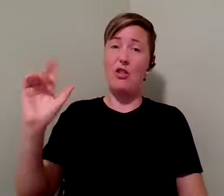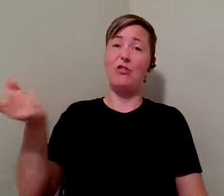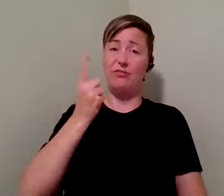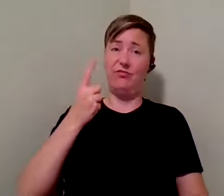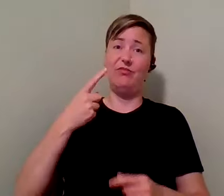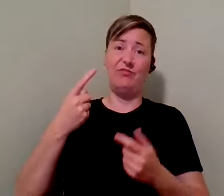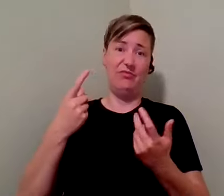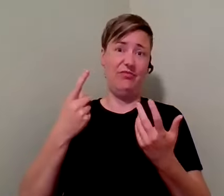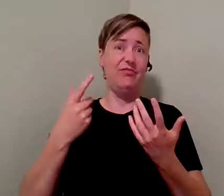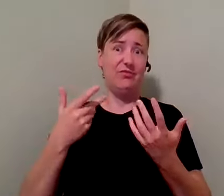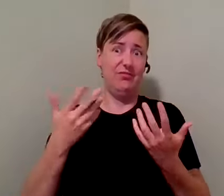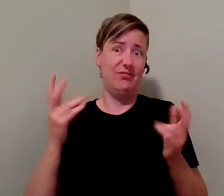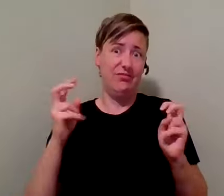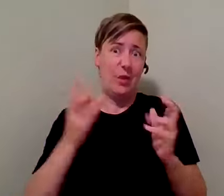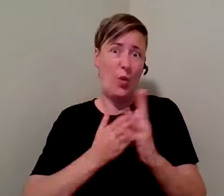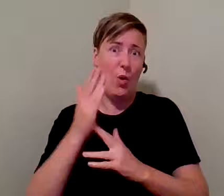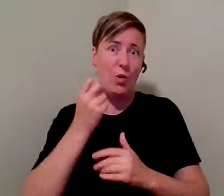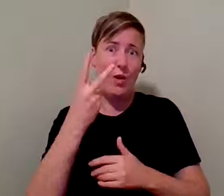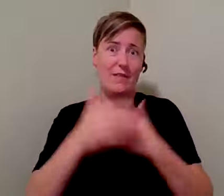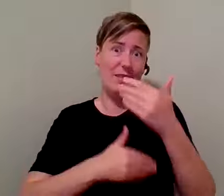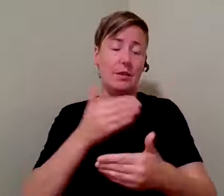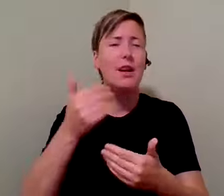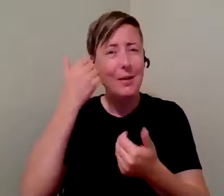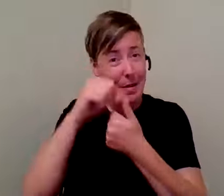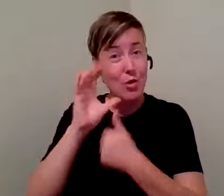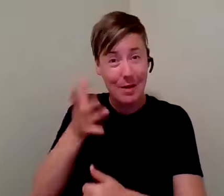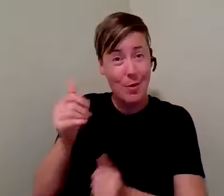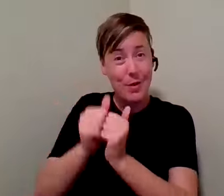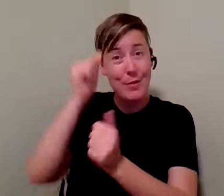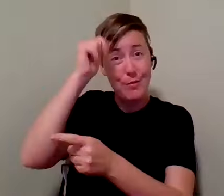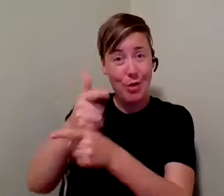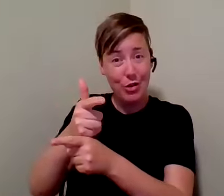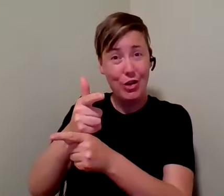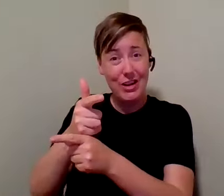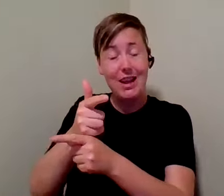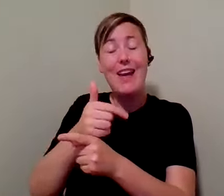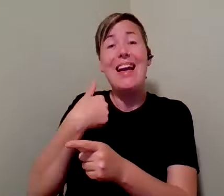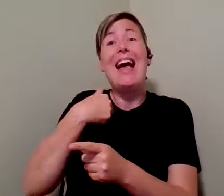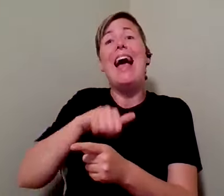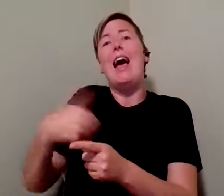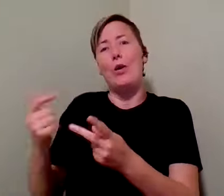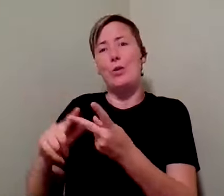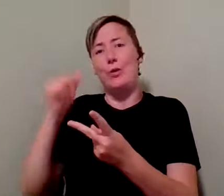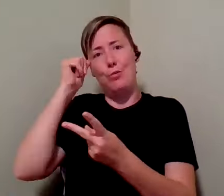brother that my grandmother had. She had another brother, and this guy had got sober in India